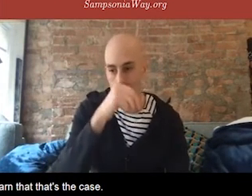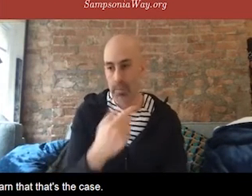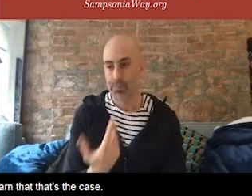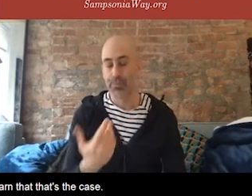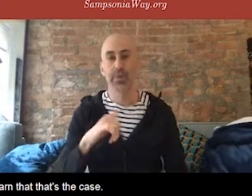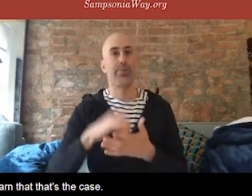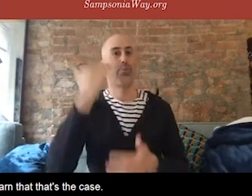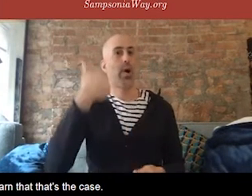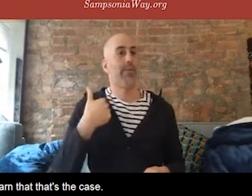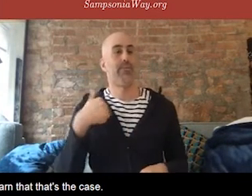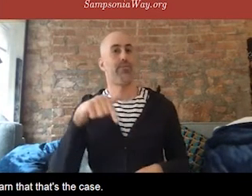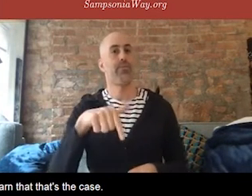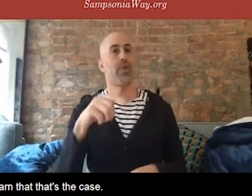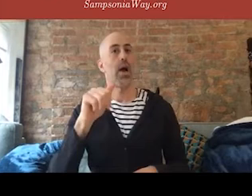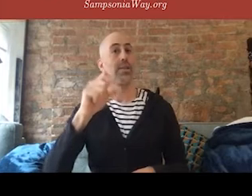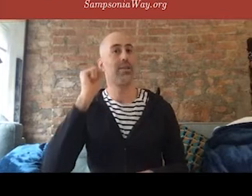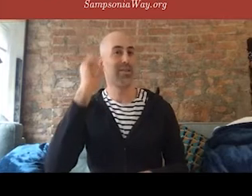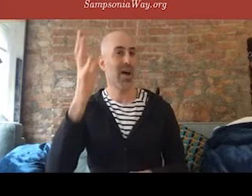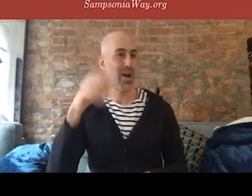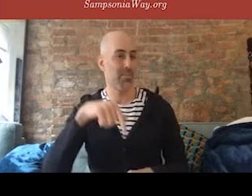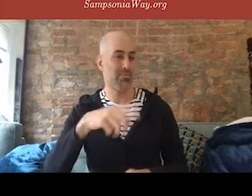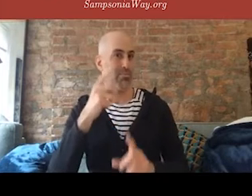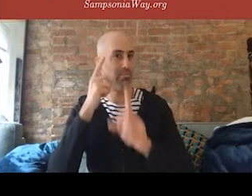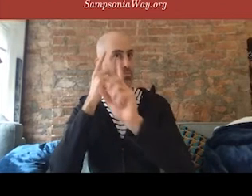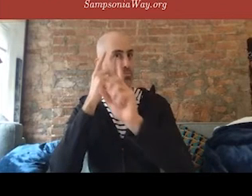are shocked to learn that that's the case.